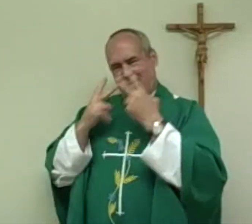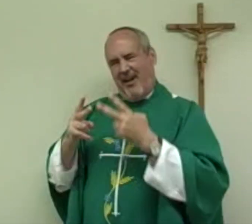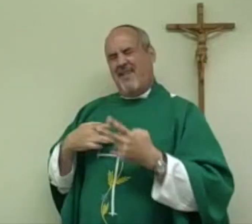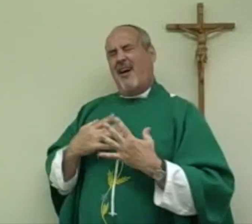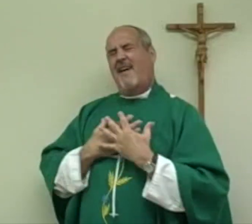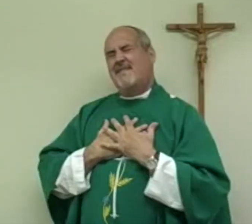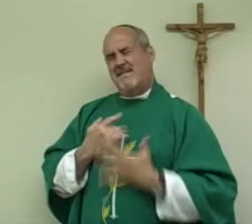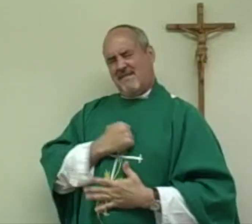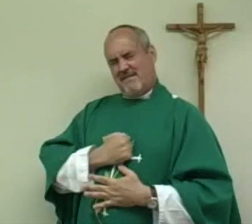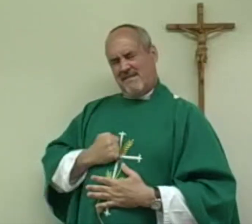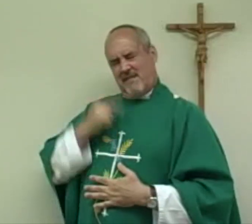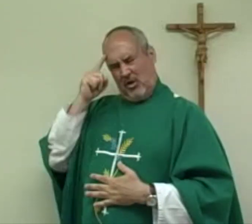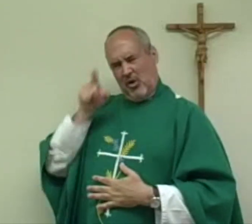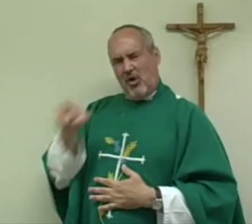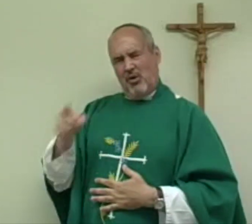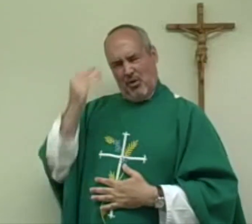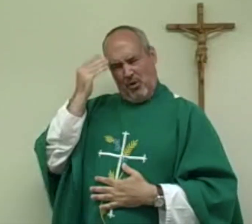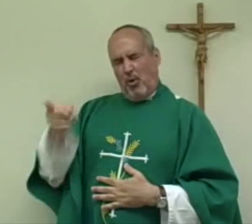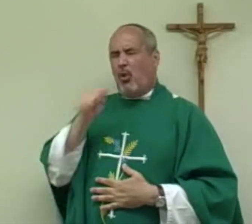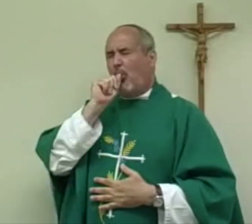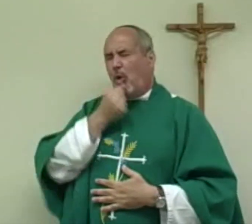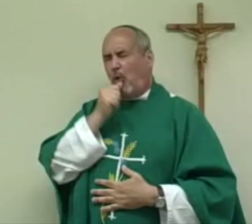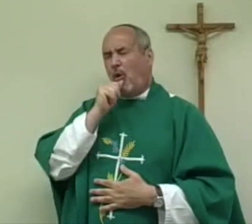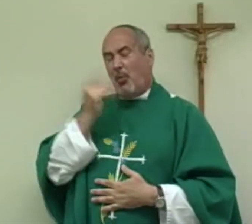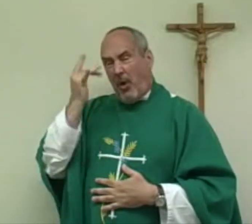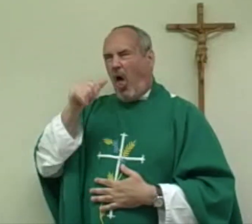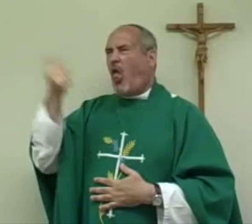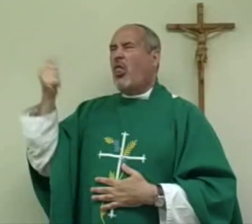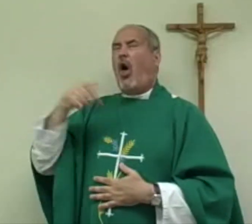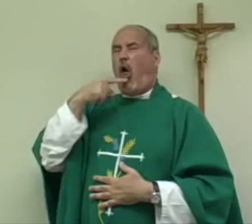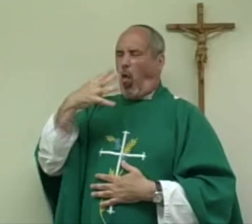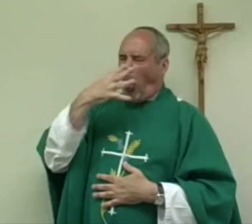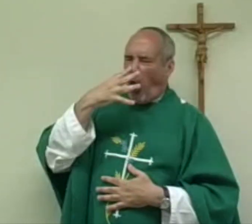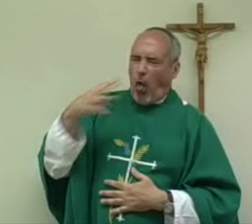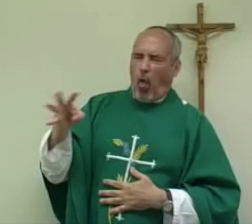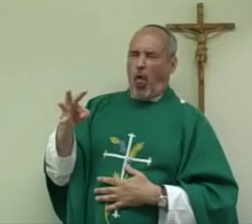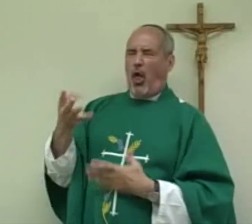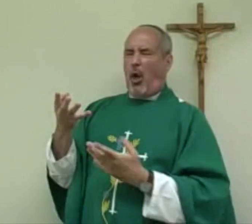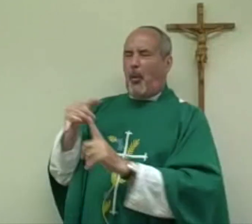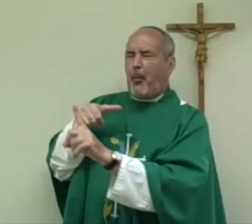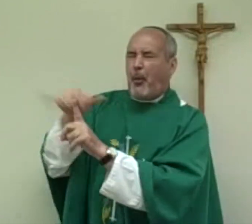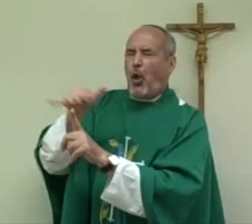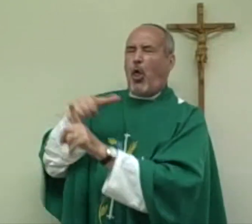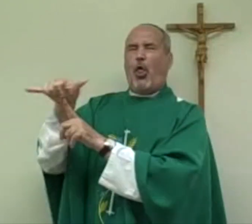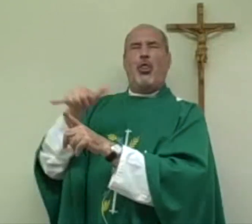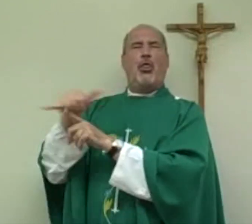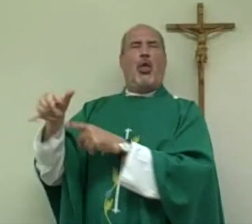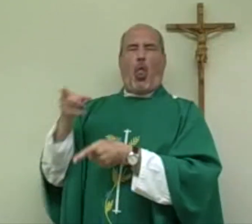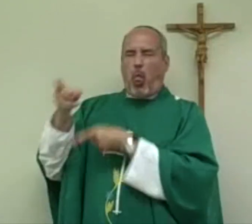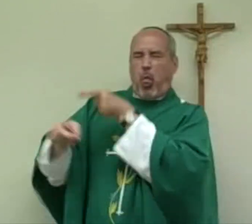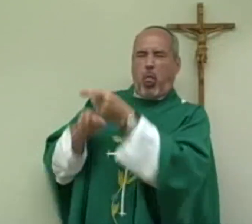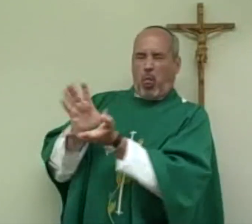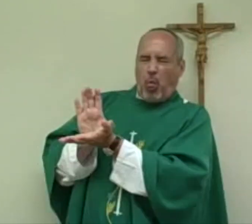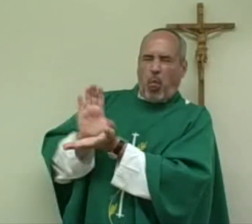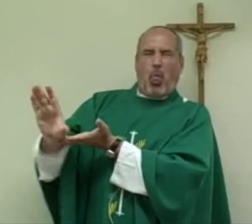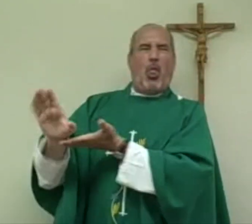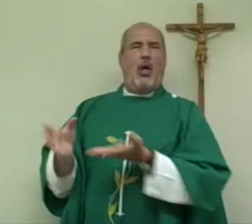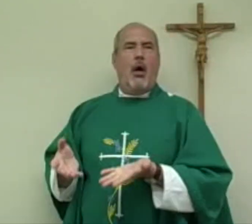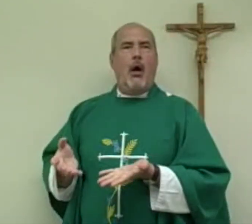that because he loved him. He looked up to the heavens and knew that this man had been pushed